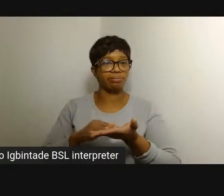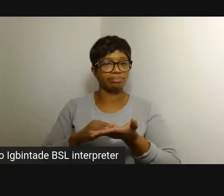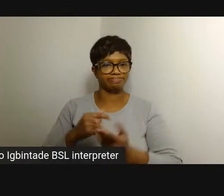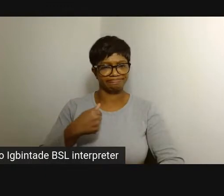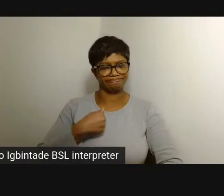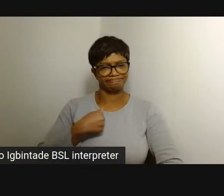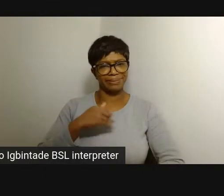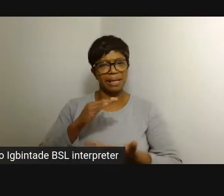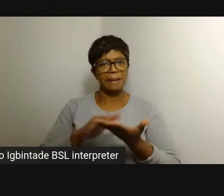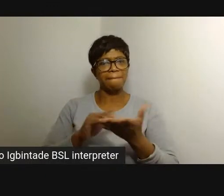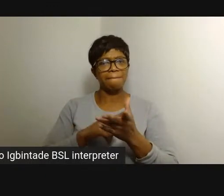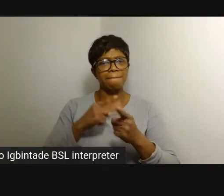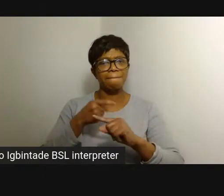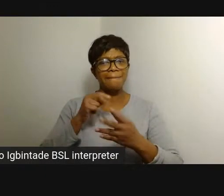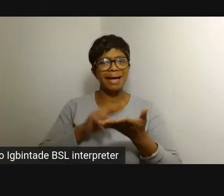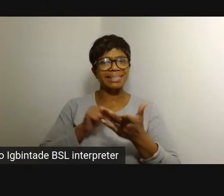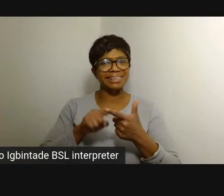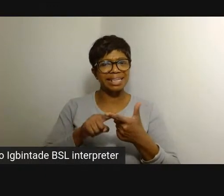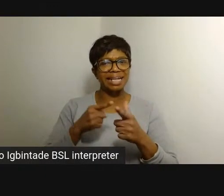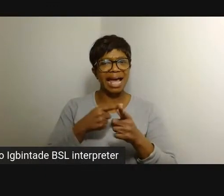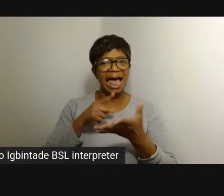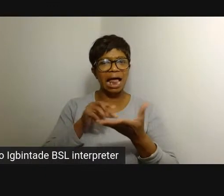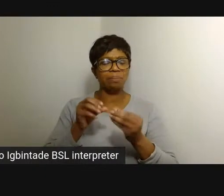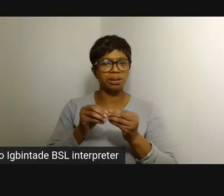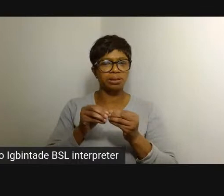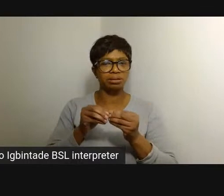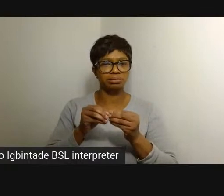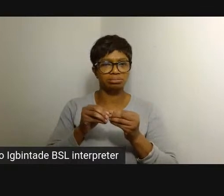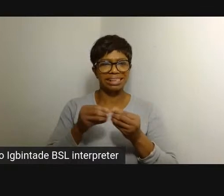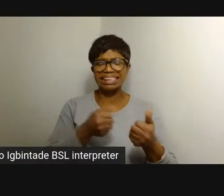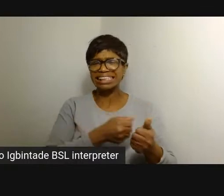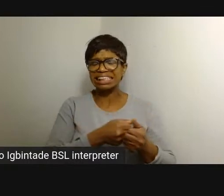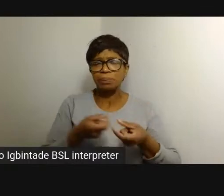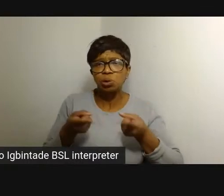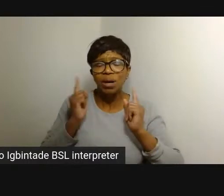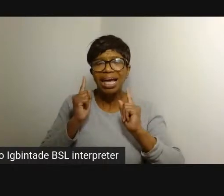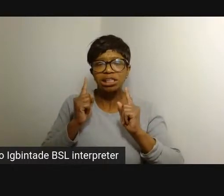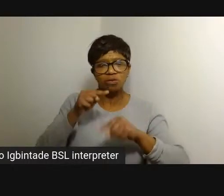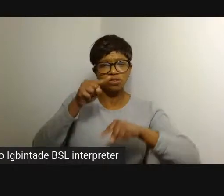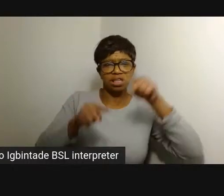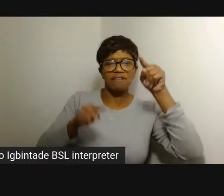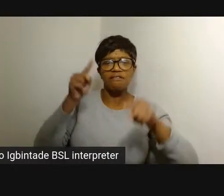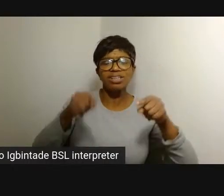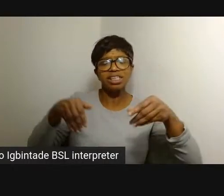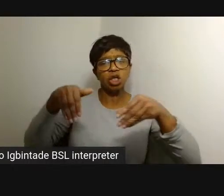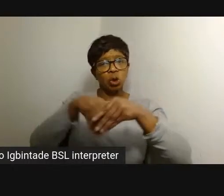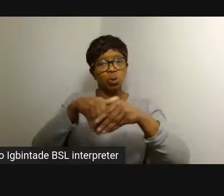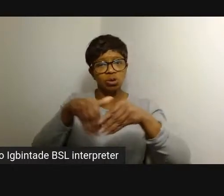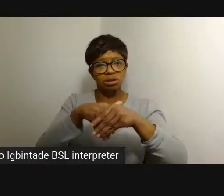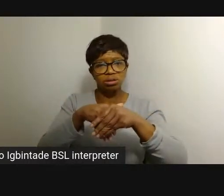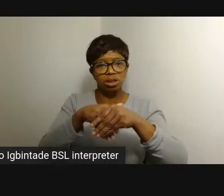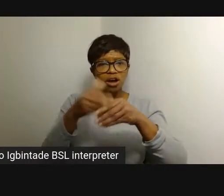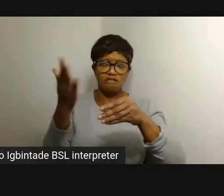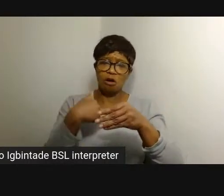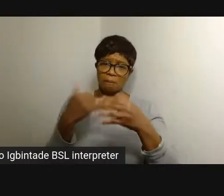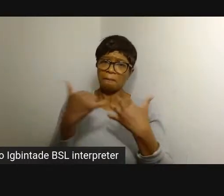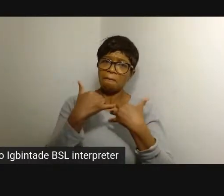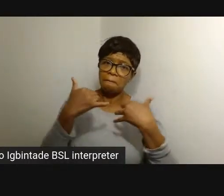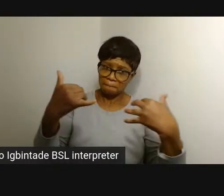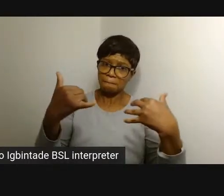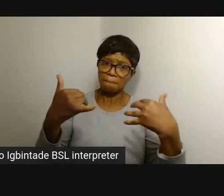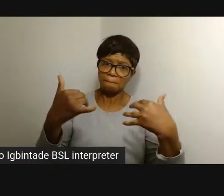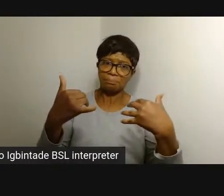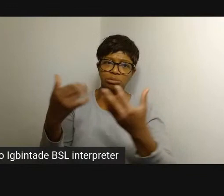am Maxine Albert, Deputy Head of Diversity and Inclusion for the House of